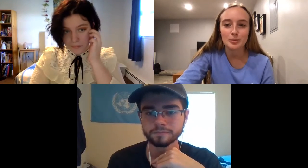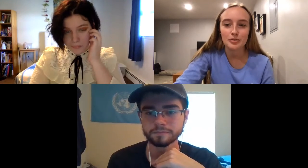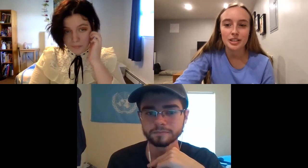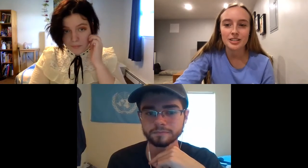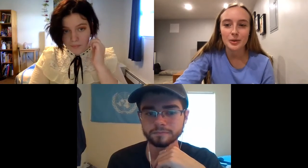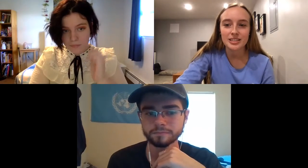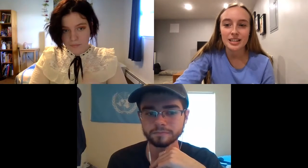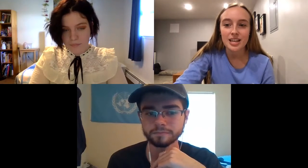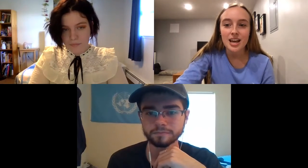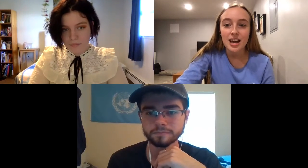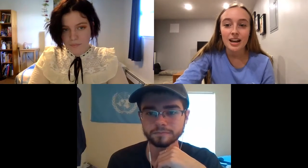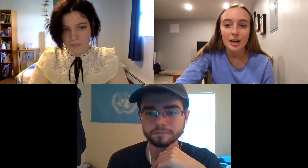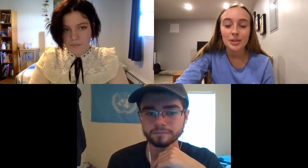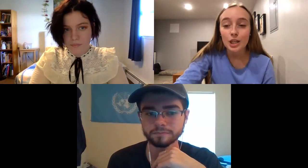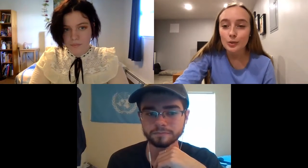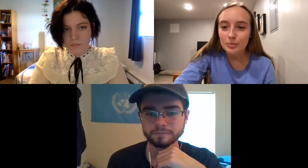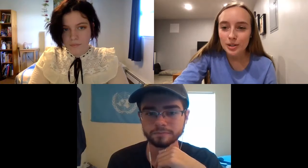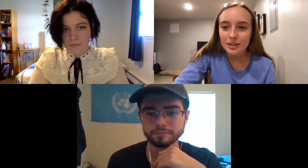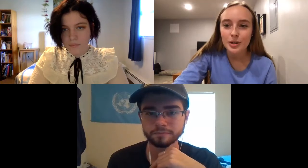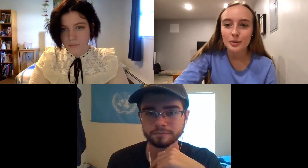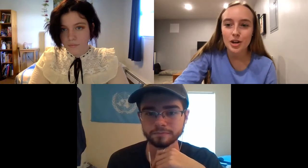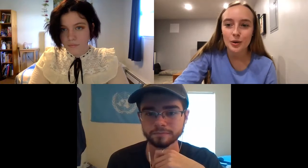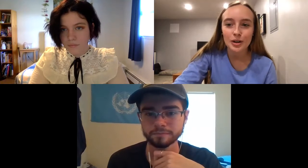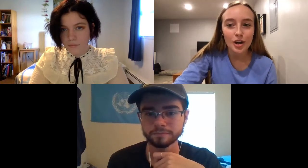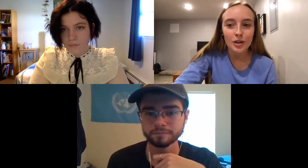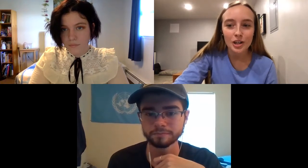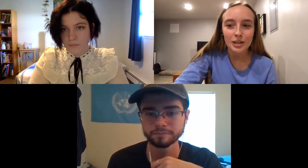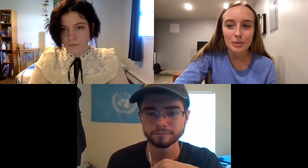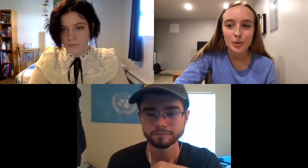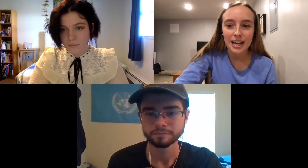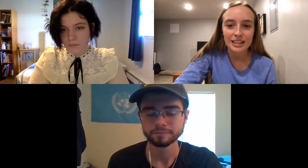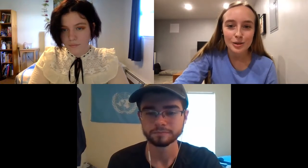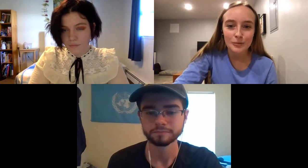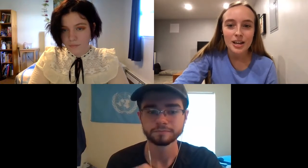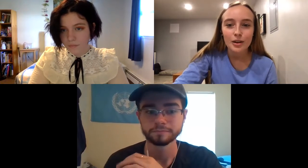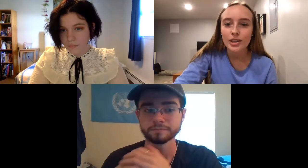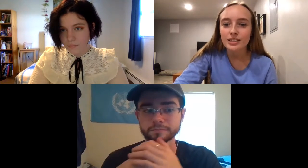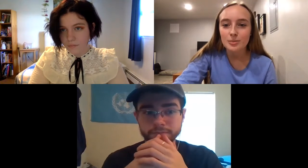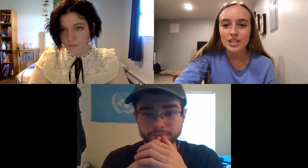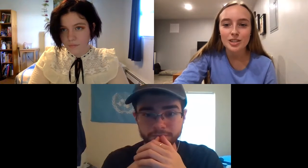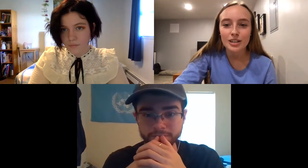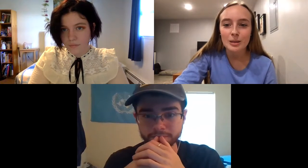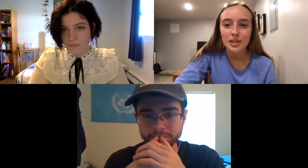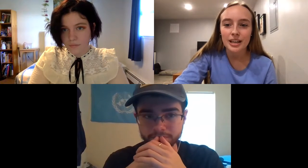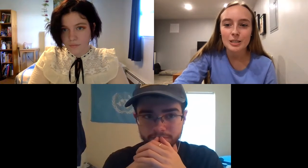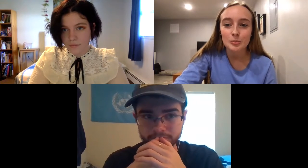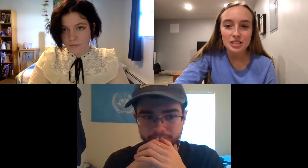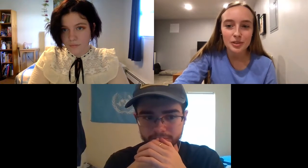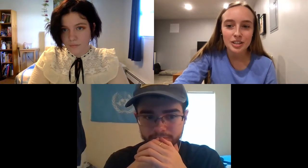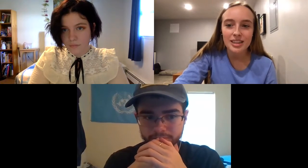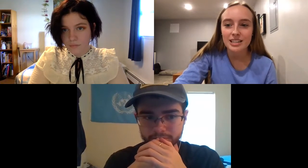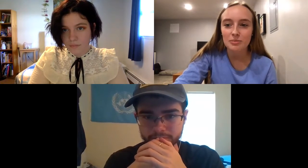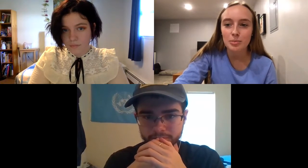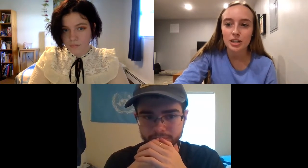explains it perfectly. So it says, can you lip read? Well, no, not all hearing people can either. Reading lips is not something as